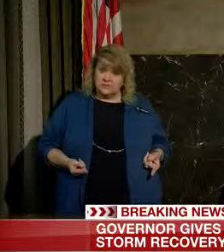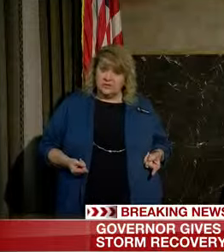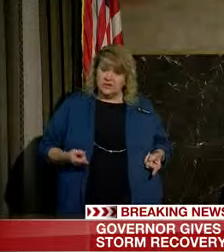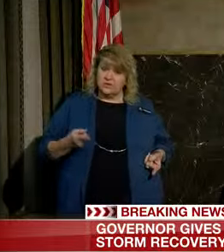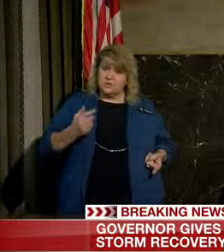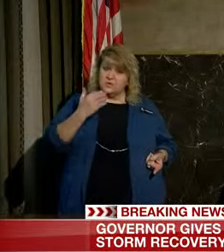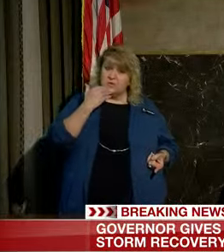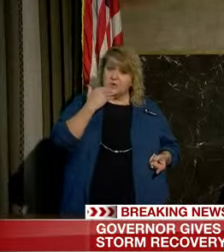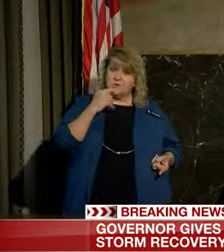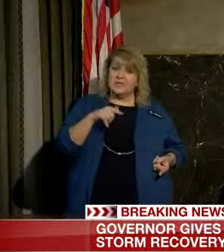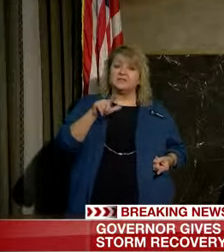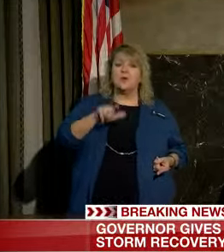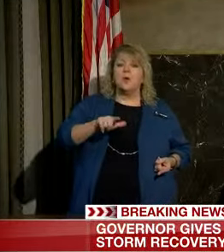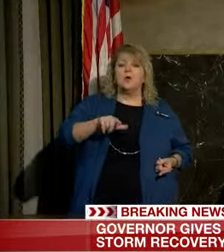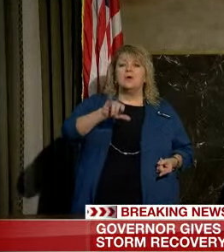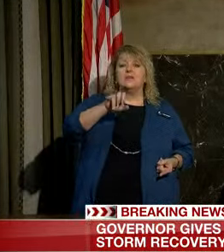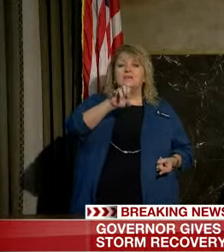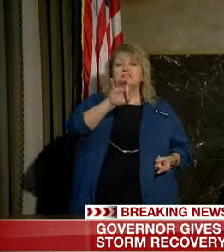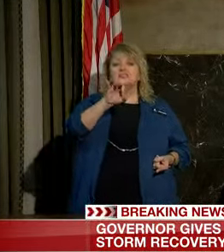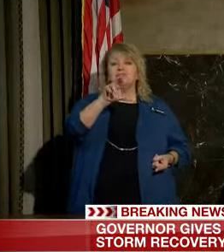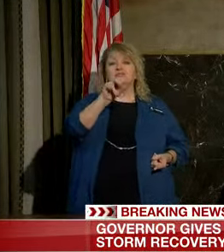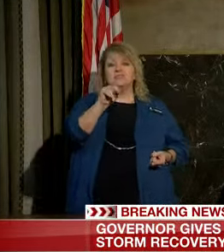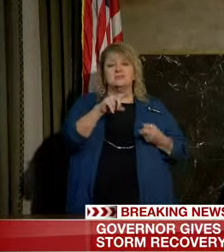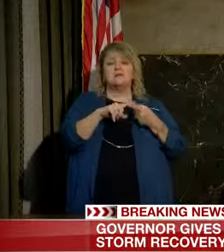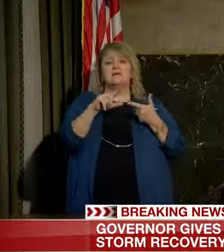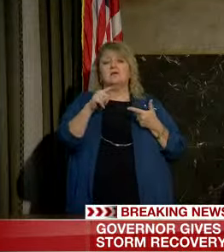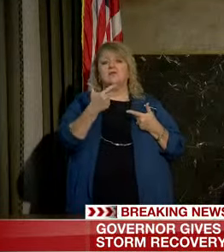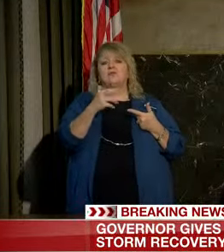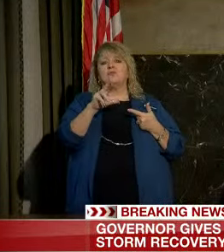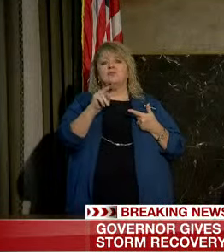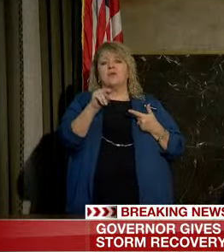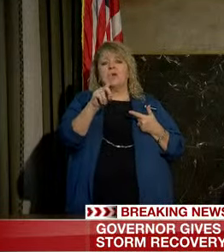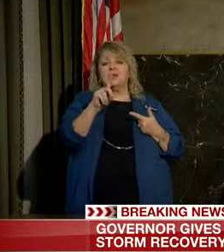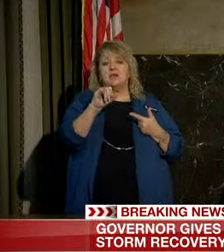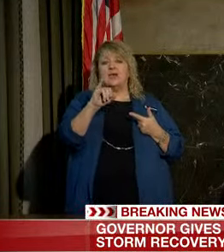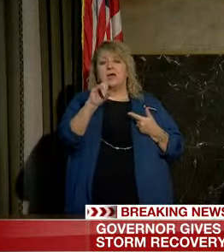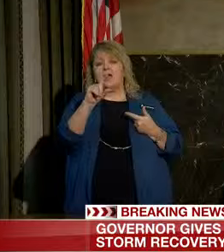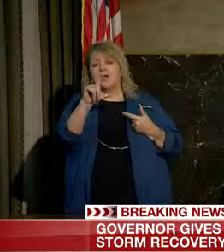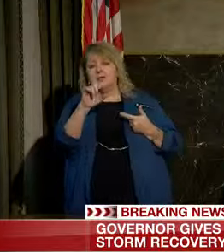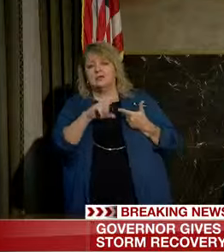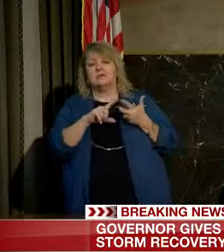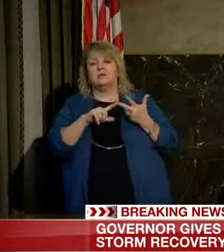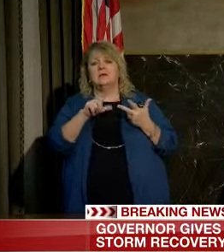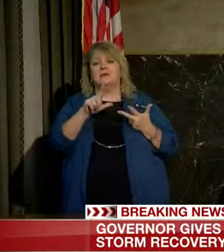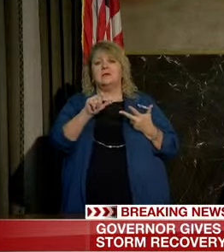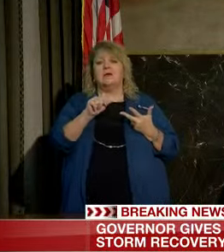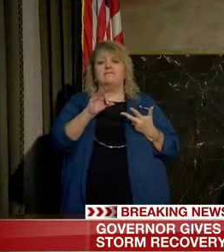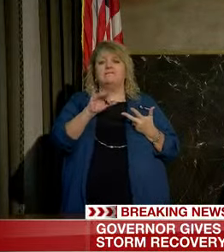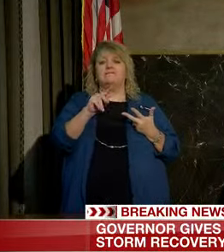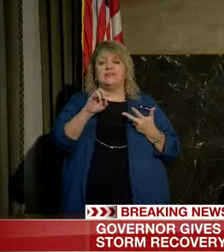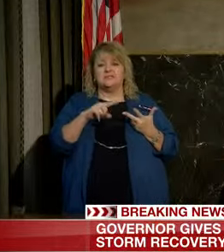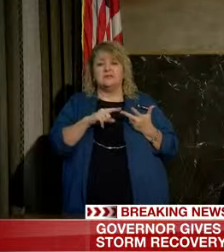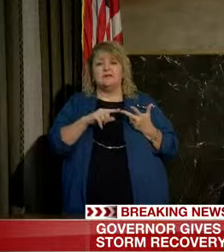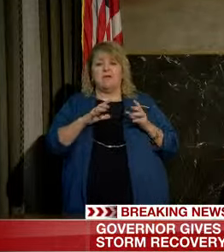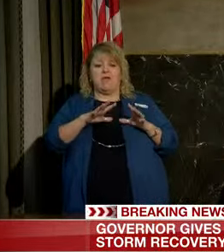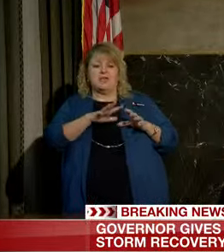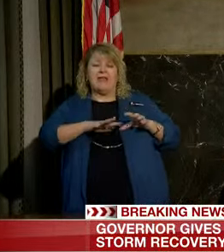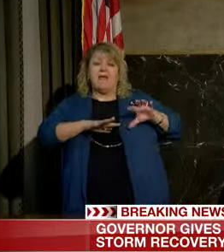are down in Lower Jefferson and the Grand Isle Lafitte area, but also in the further reaches of Lafourche and Terrebonne